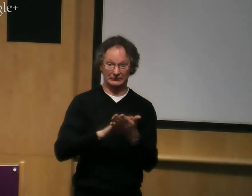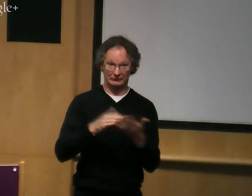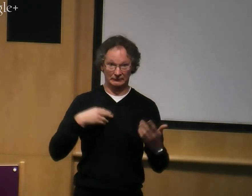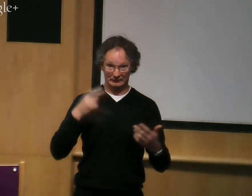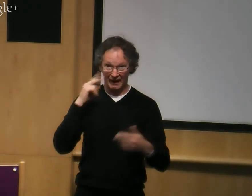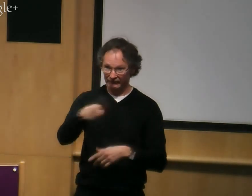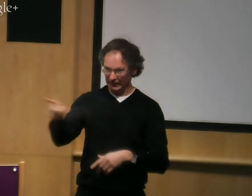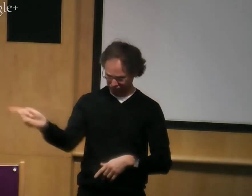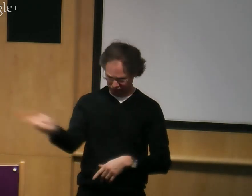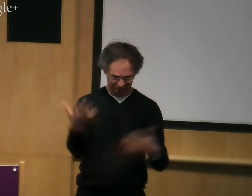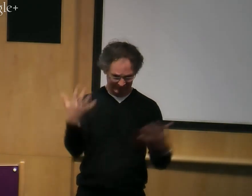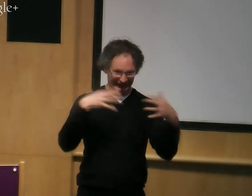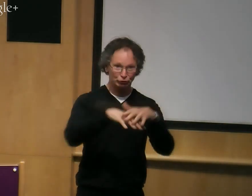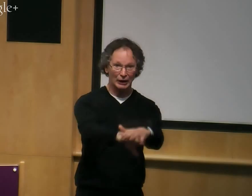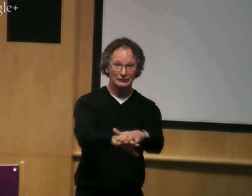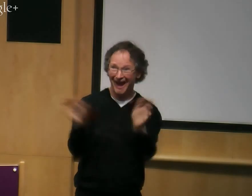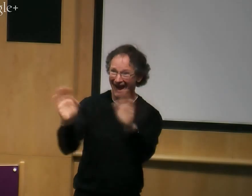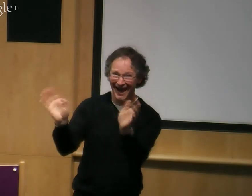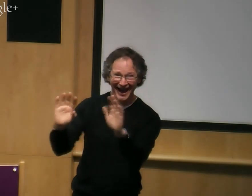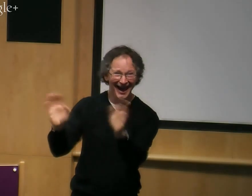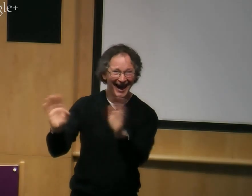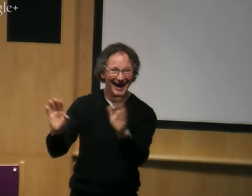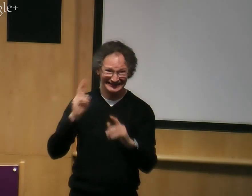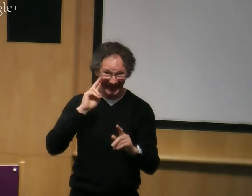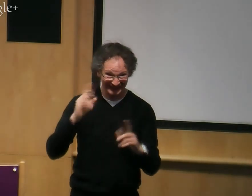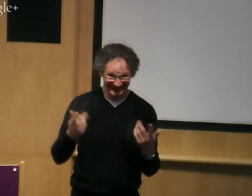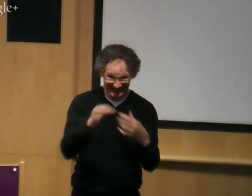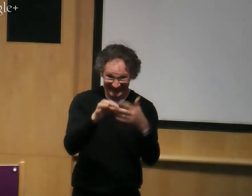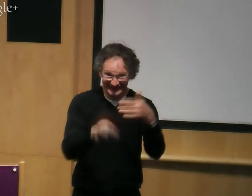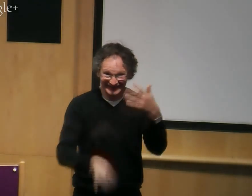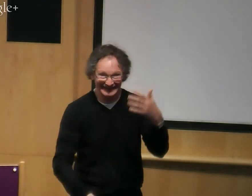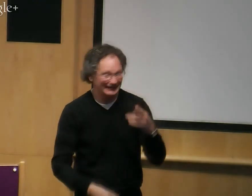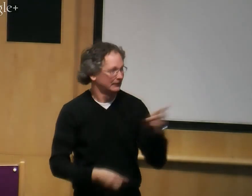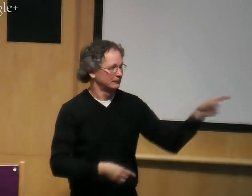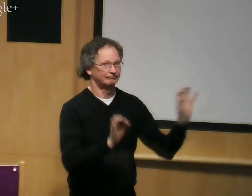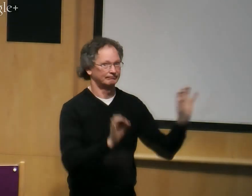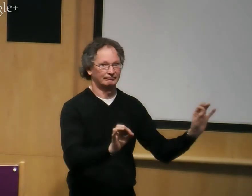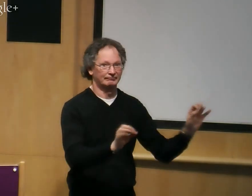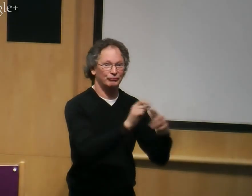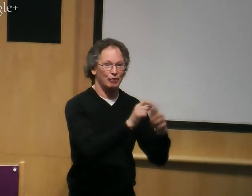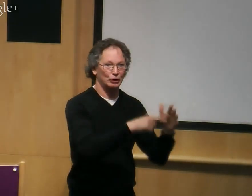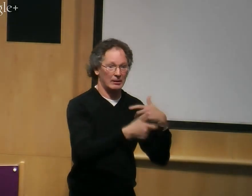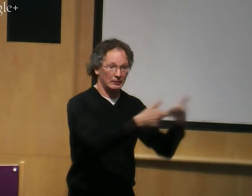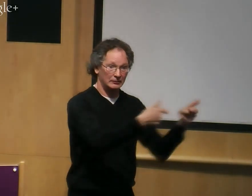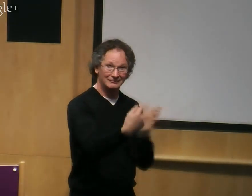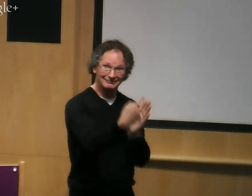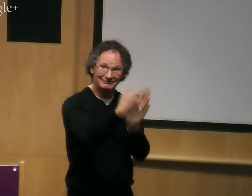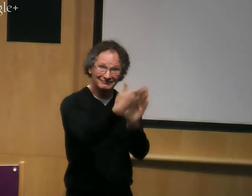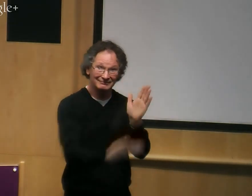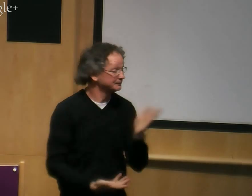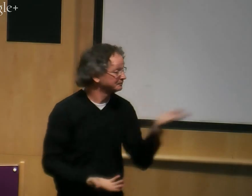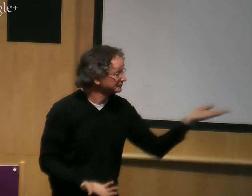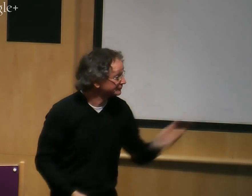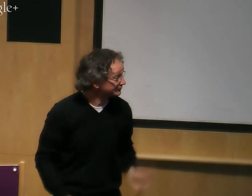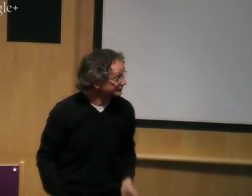social services, they'll all be integrated. There'll be no special services for deaf people. And we said, no, we don't want this. Now, your project could be